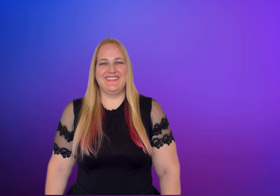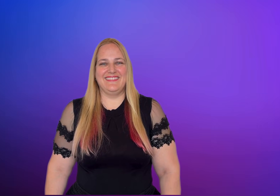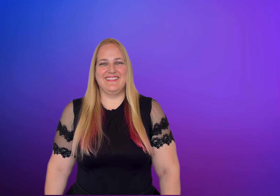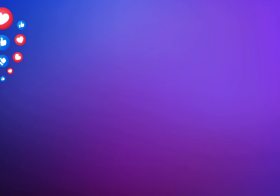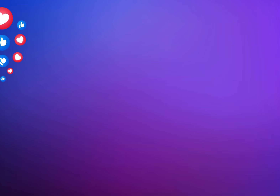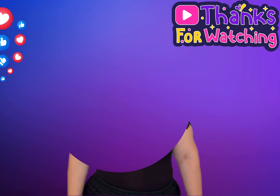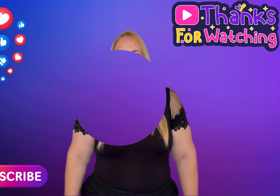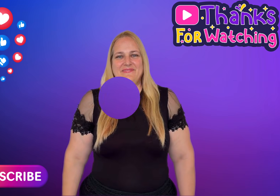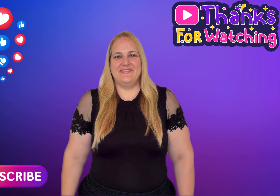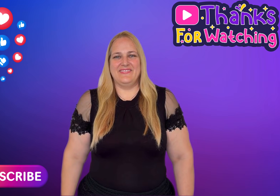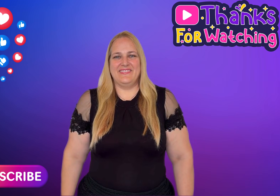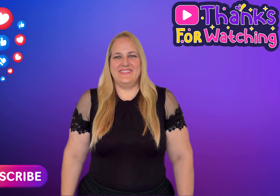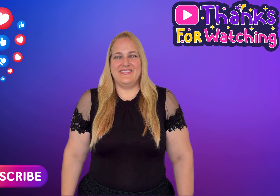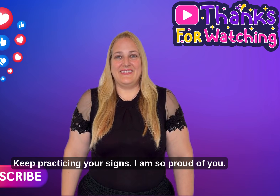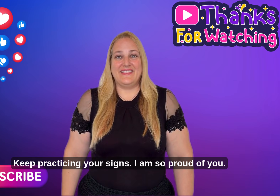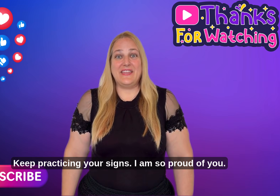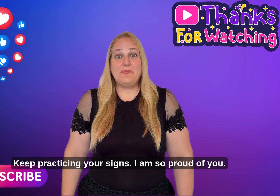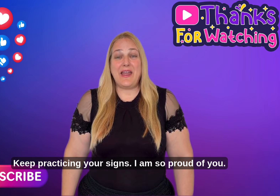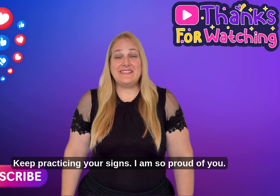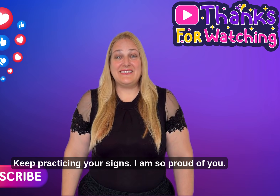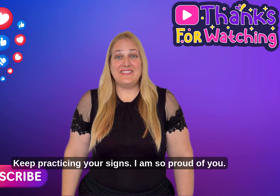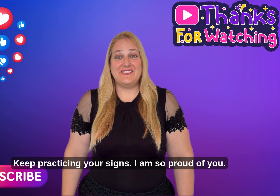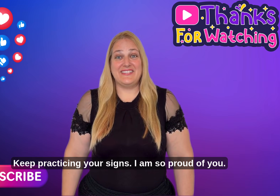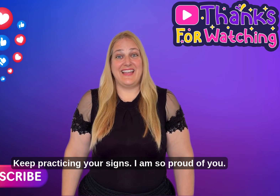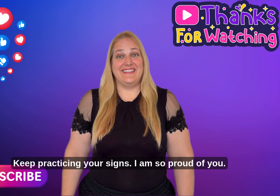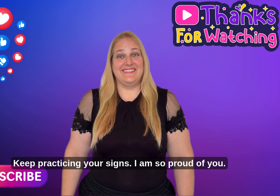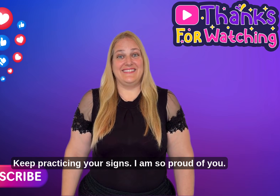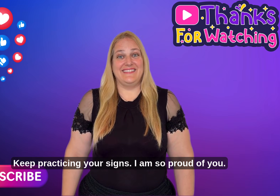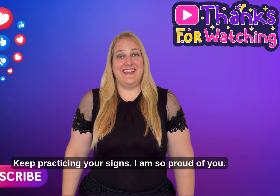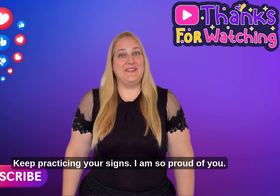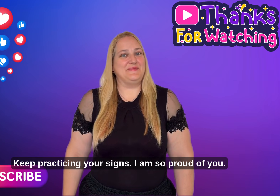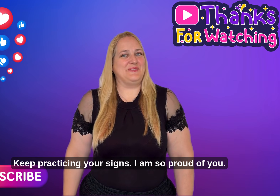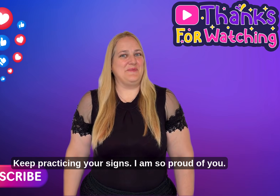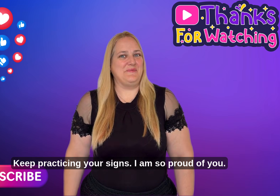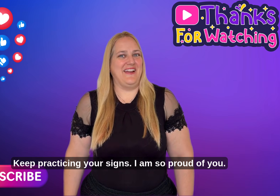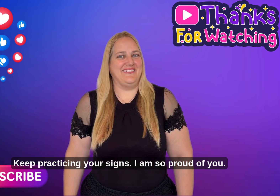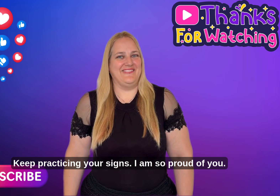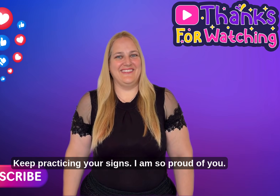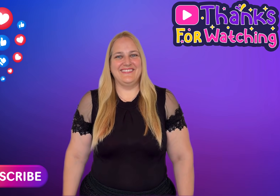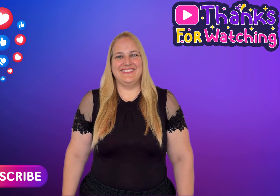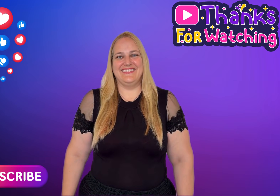Keep practicing your signs. I am so proud of you.